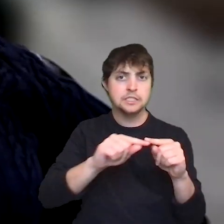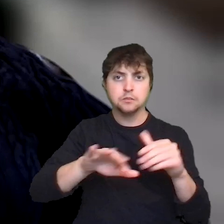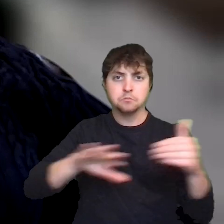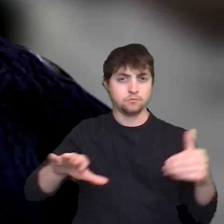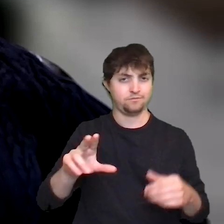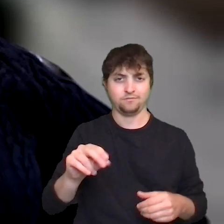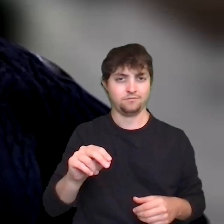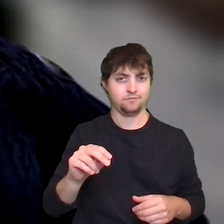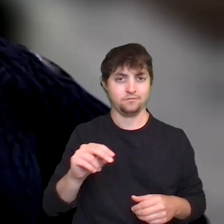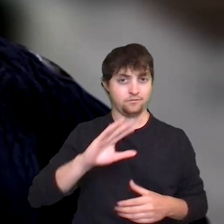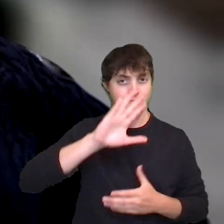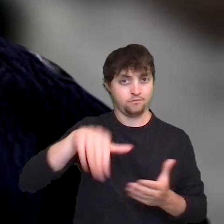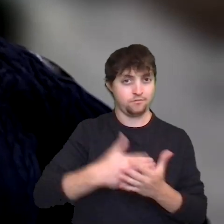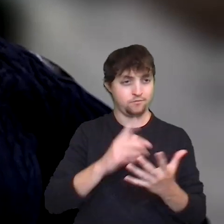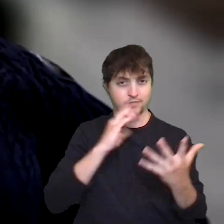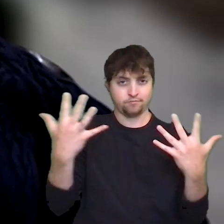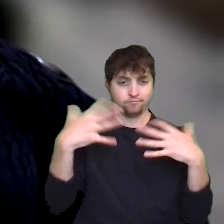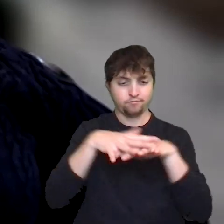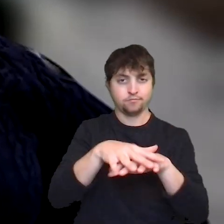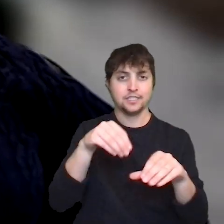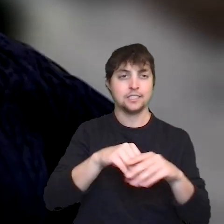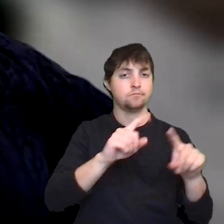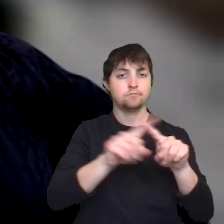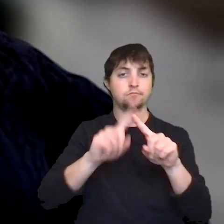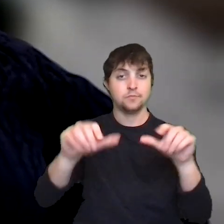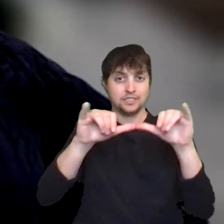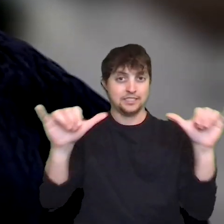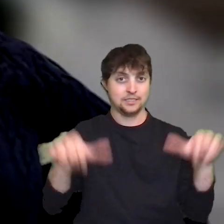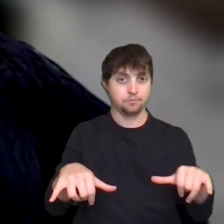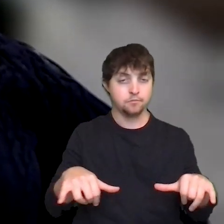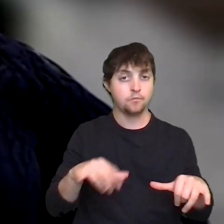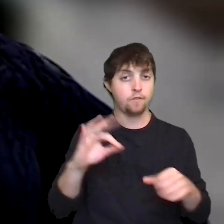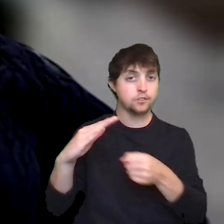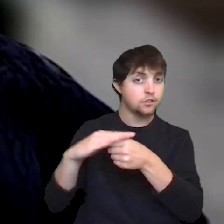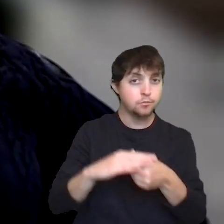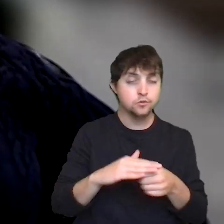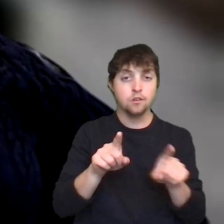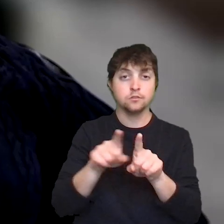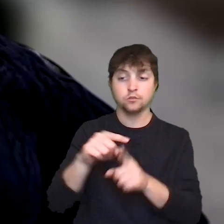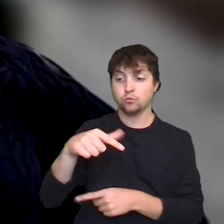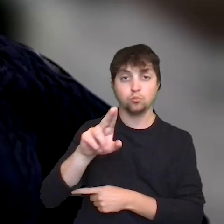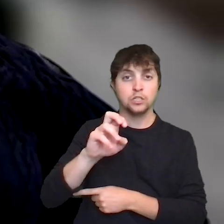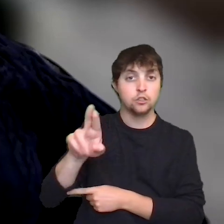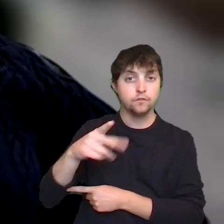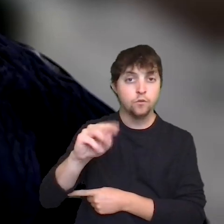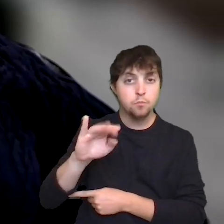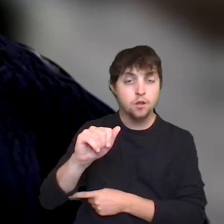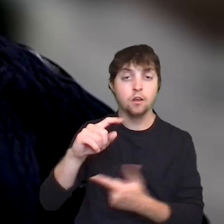and distinct. Rather, they are blended in different systems of oppression such as